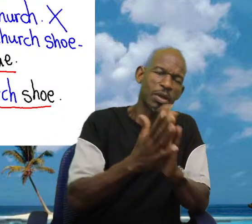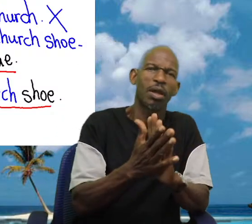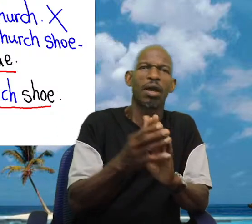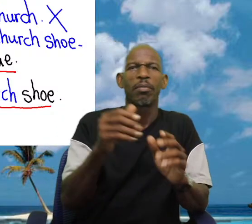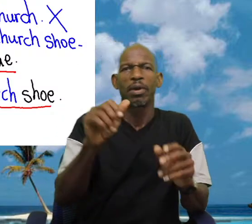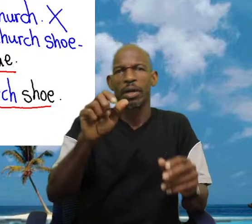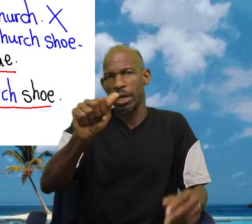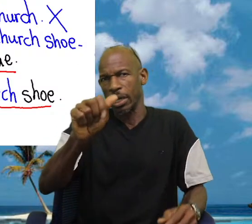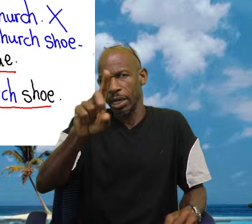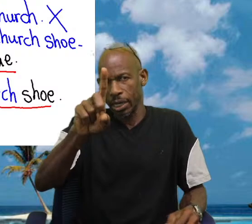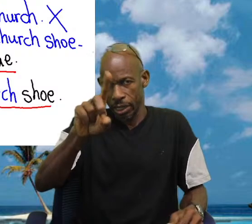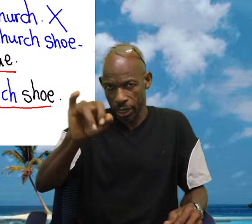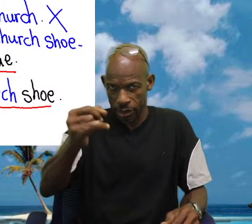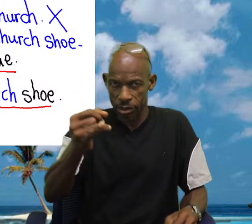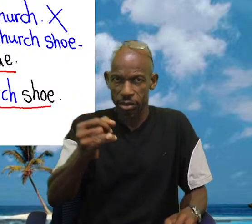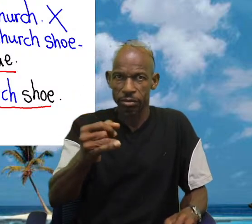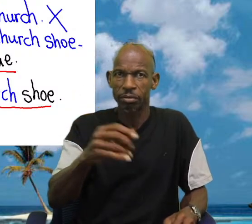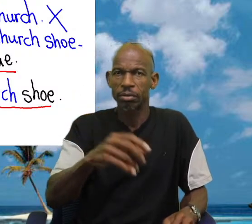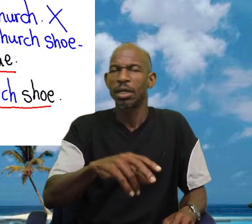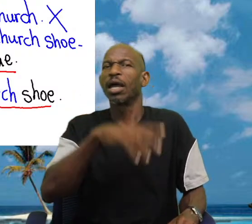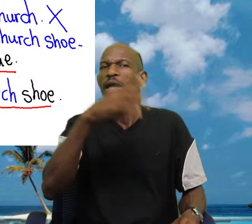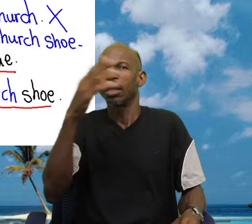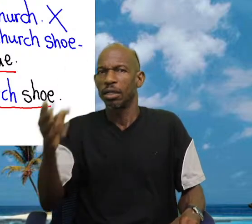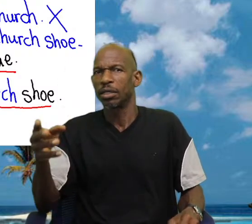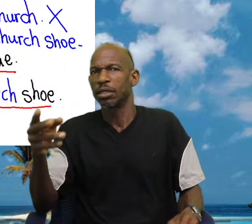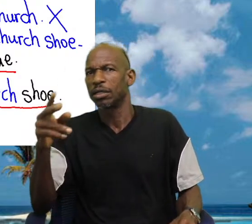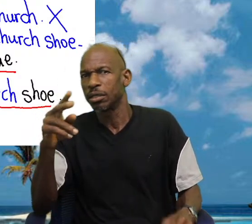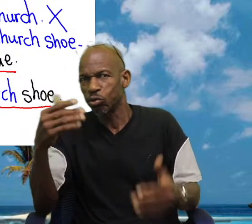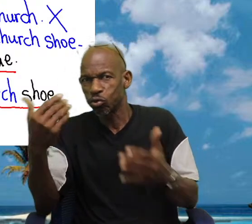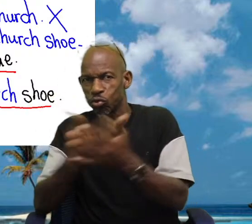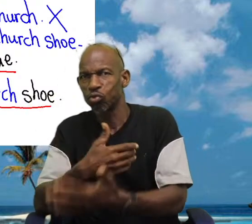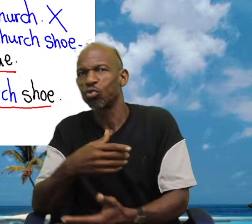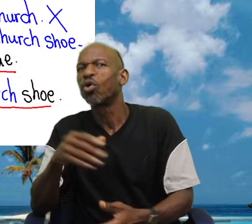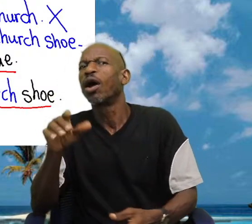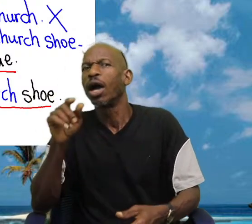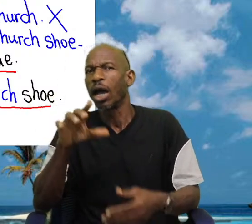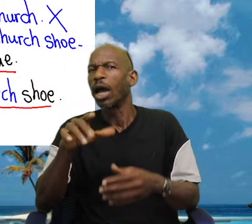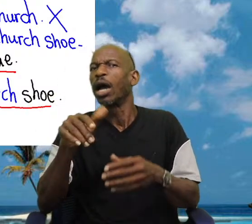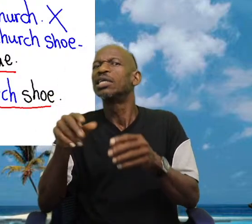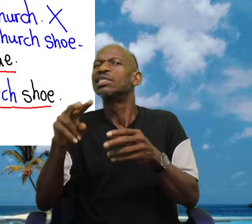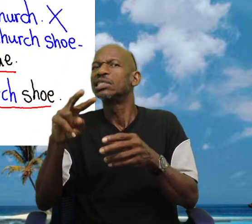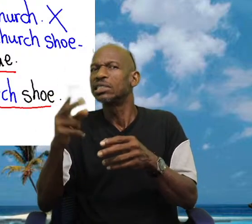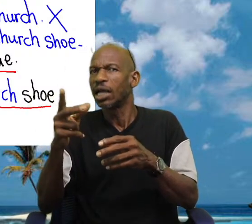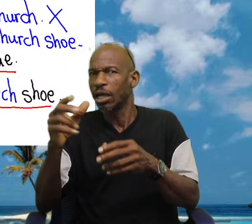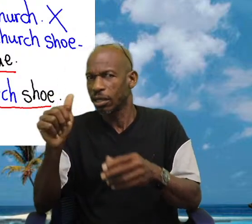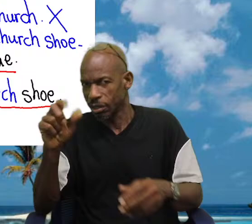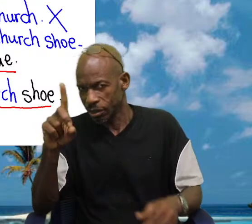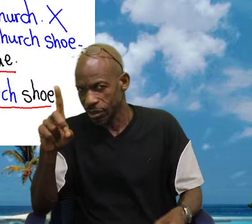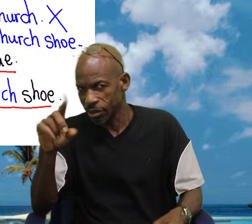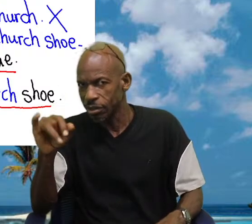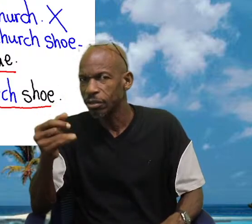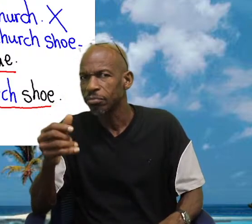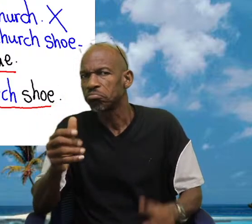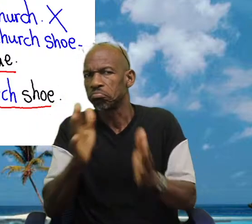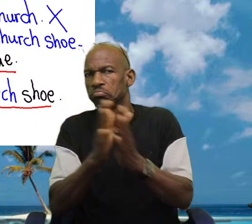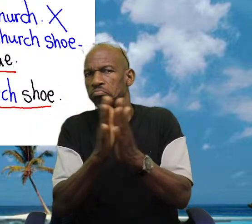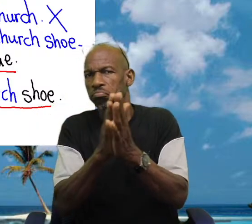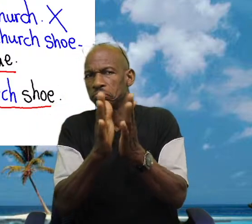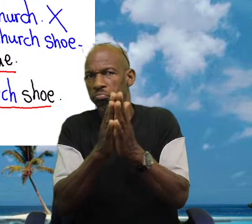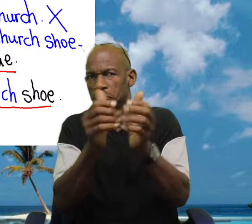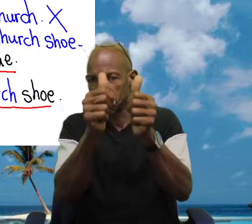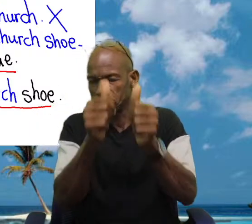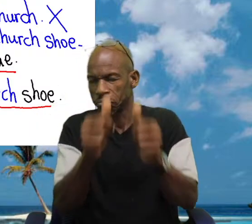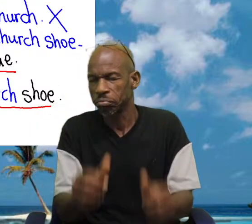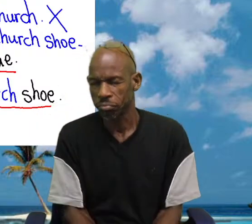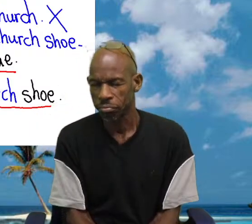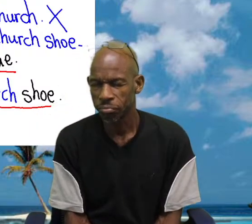use excellent. So you use two adjectives in that sentence to describe the shoe. So I can picture that